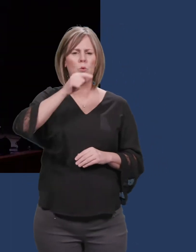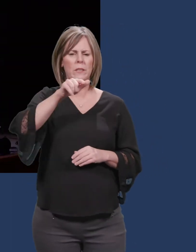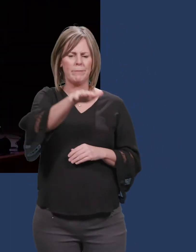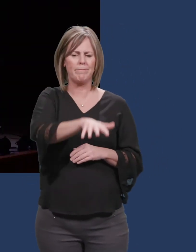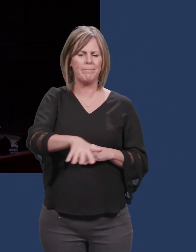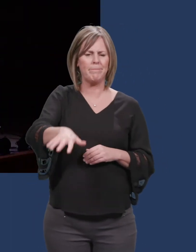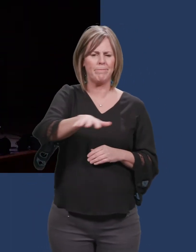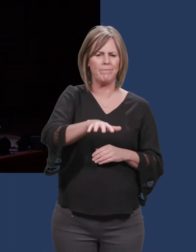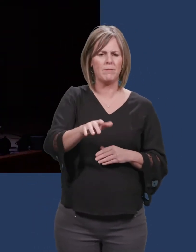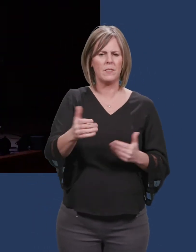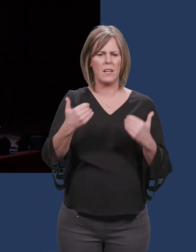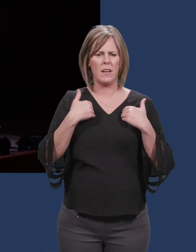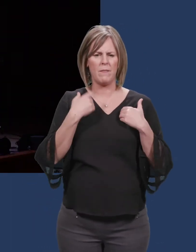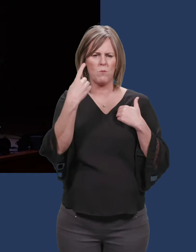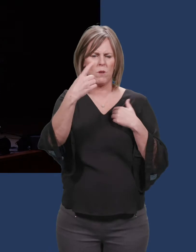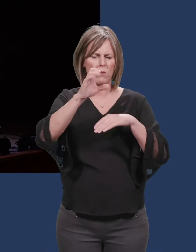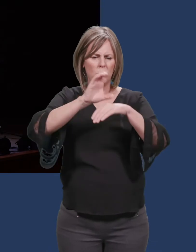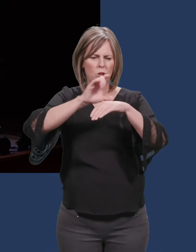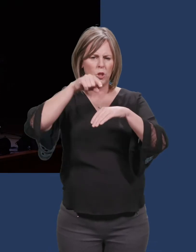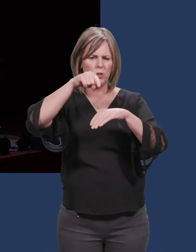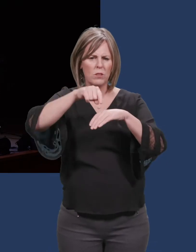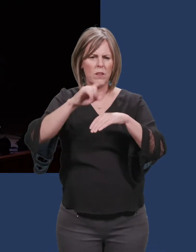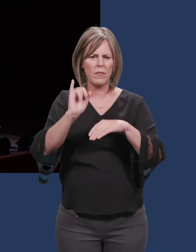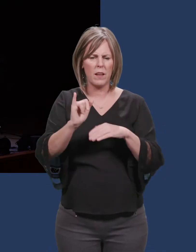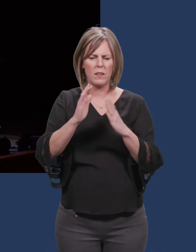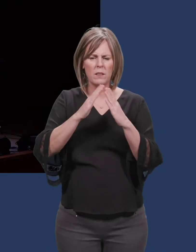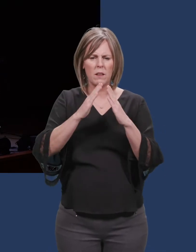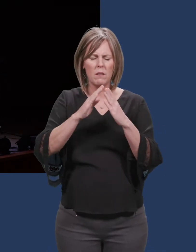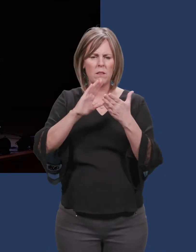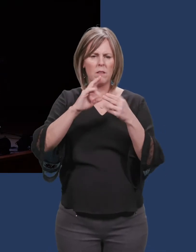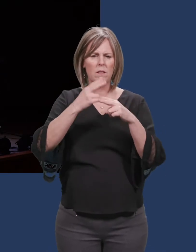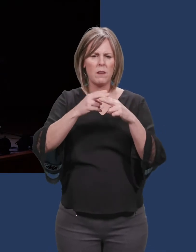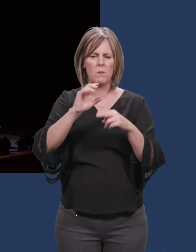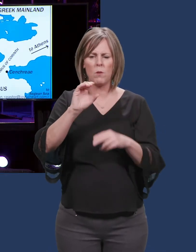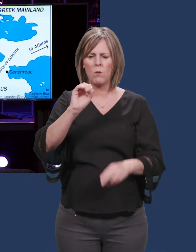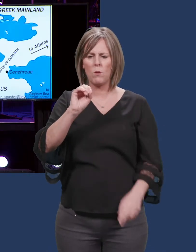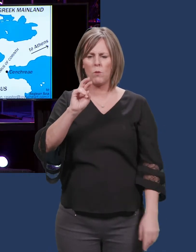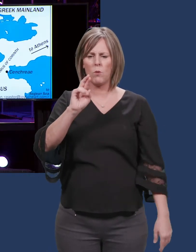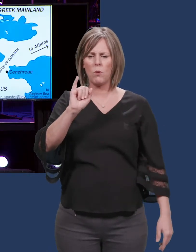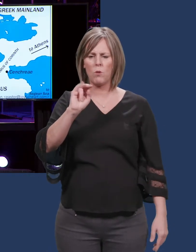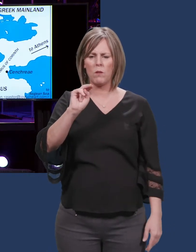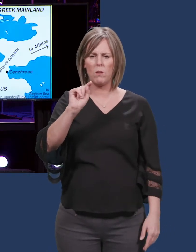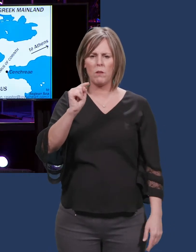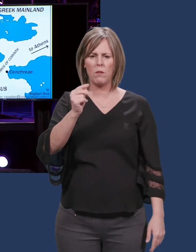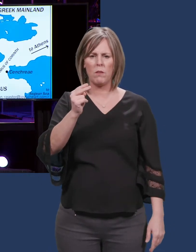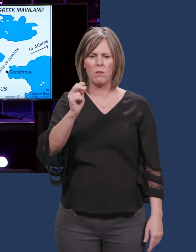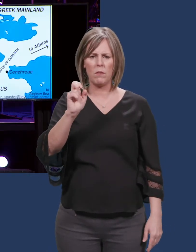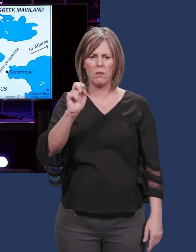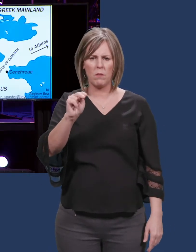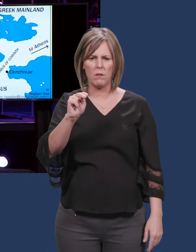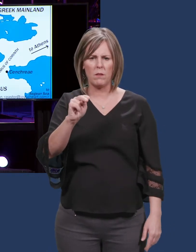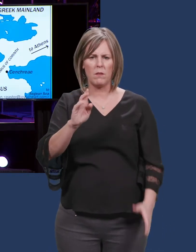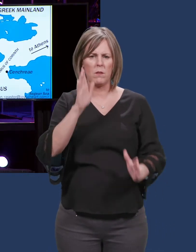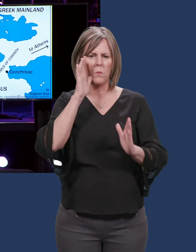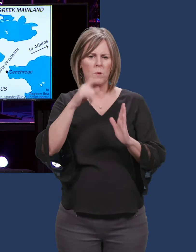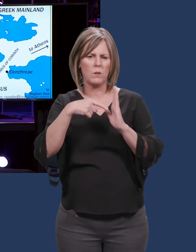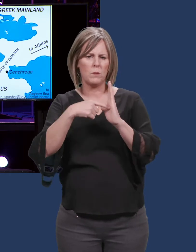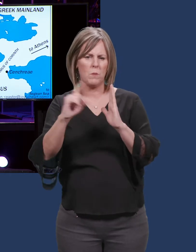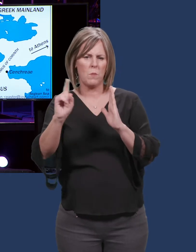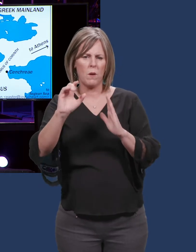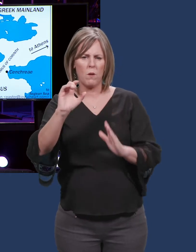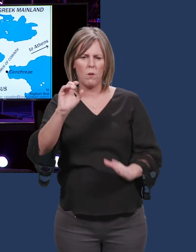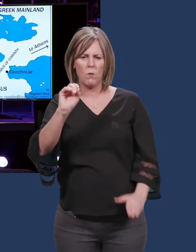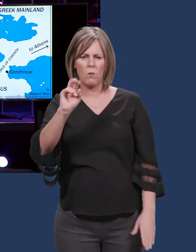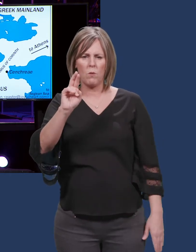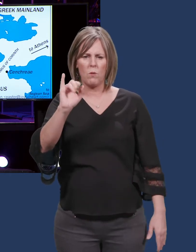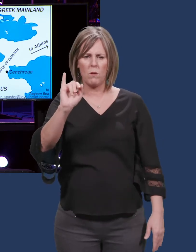letter to a church in Corinth. So I want to show you where Corinth is on the map in Greece because it helps explain a little bit of